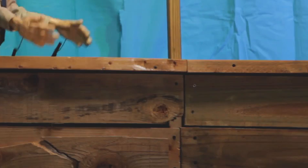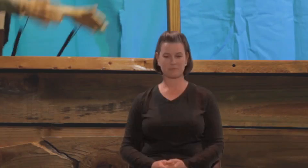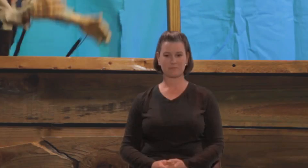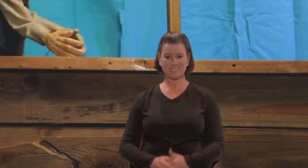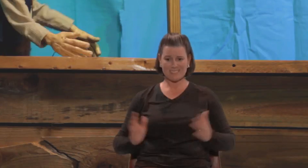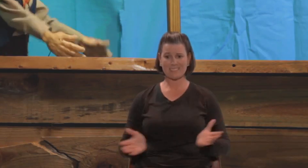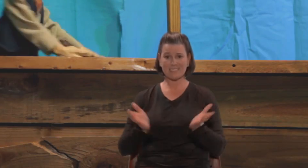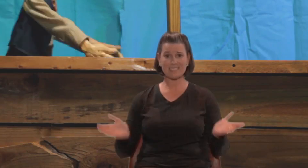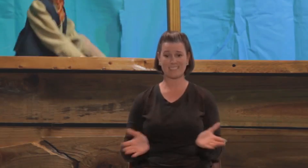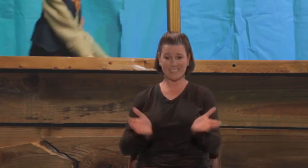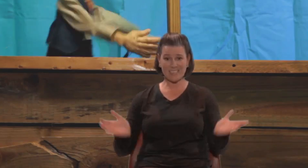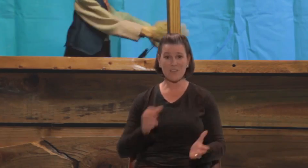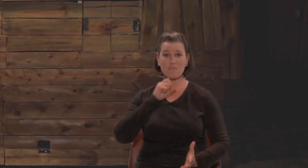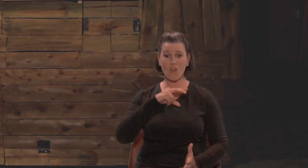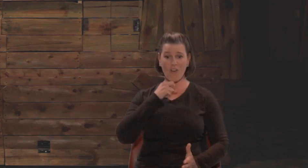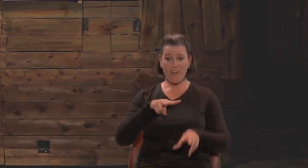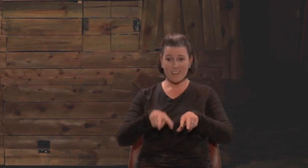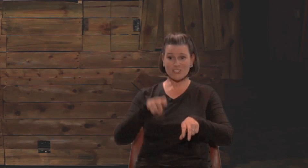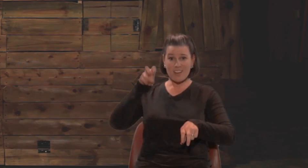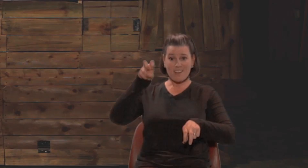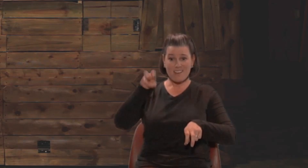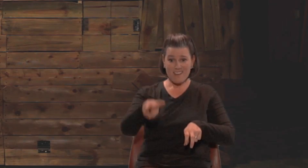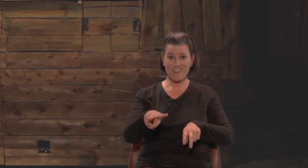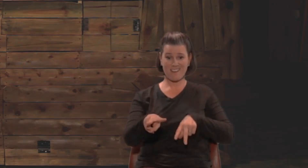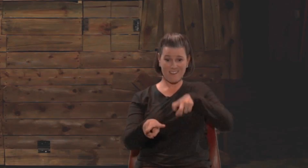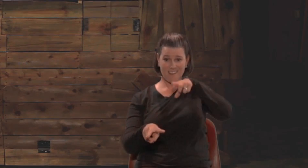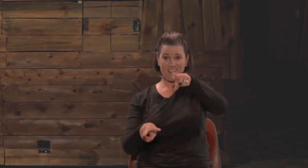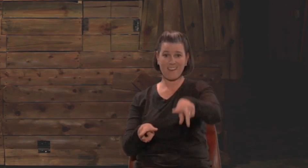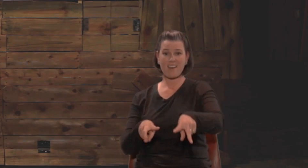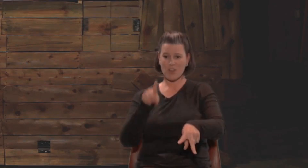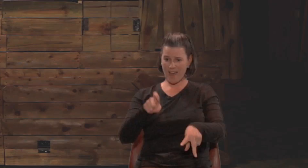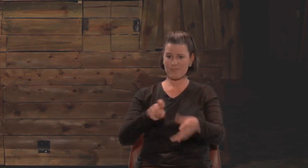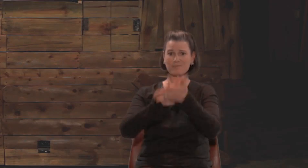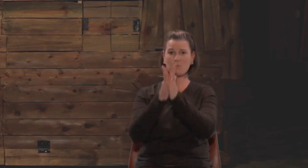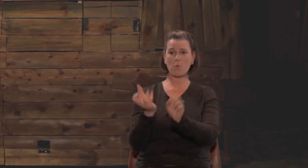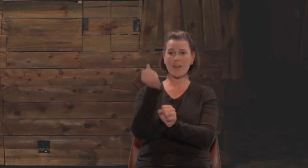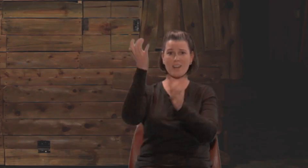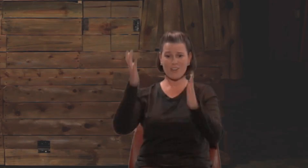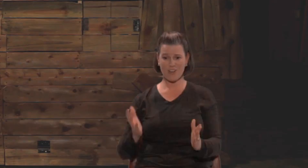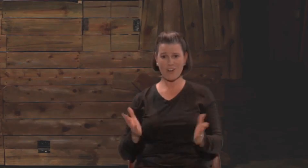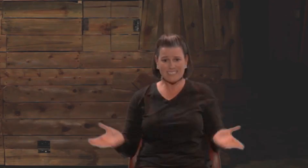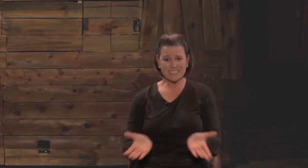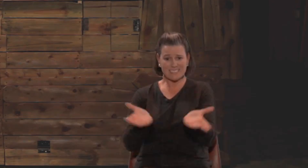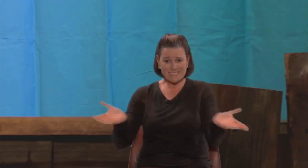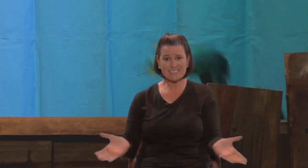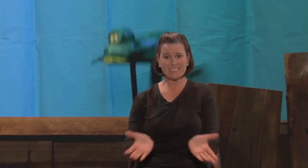come on, froggies, jump. You better be the winner.